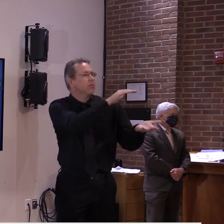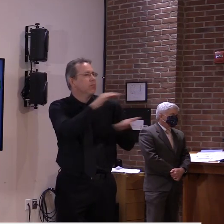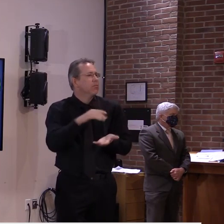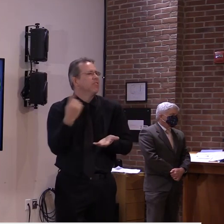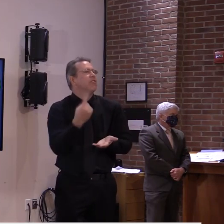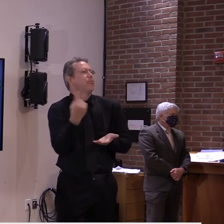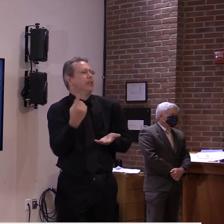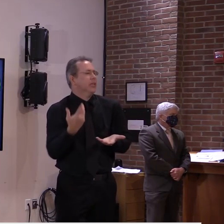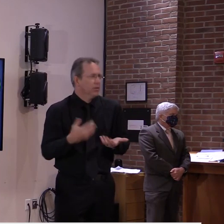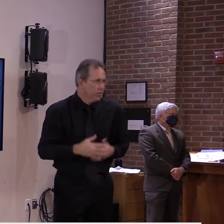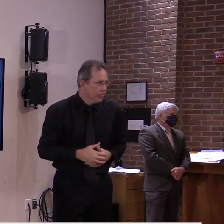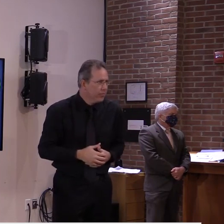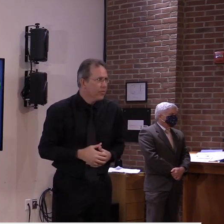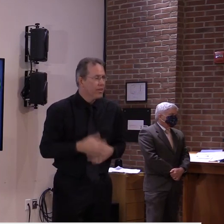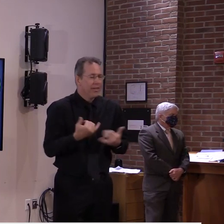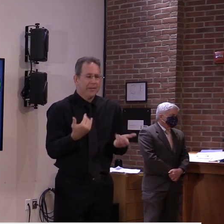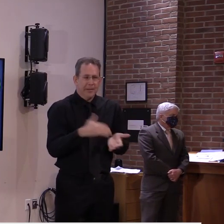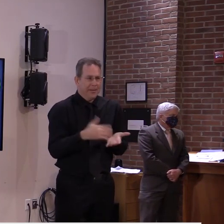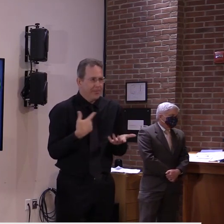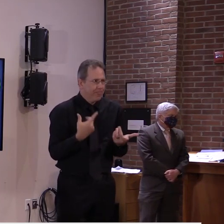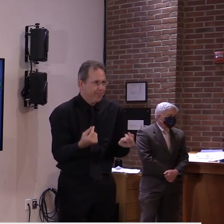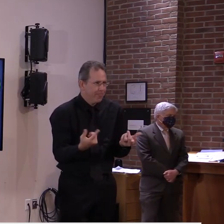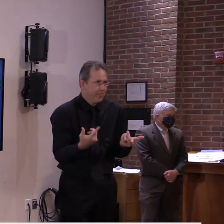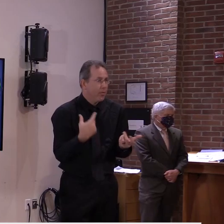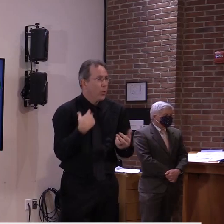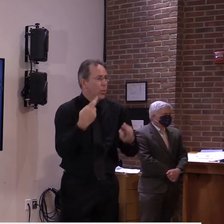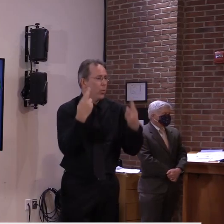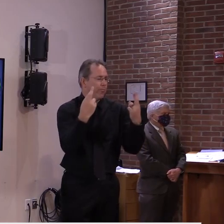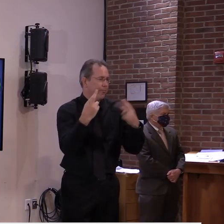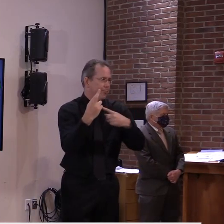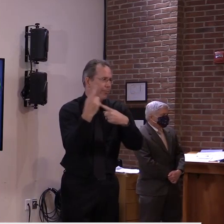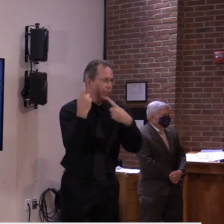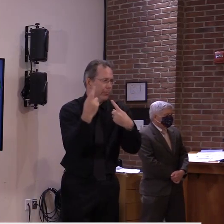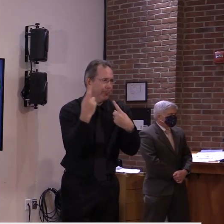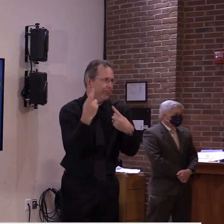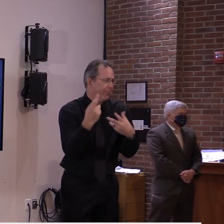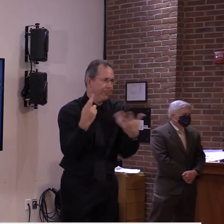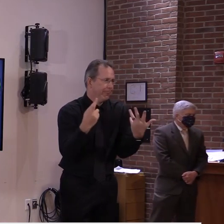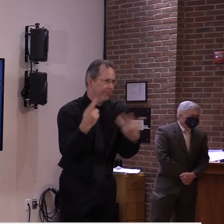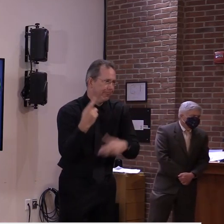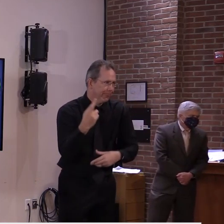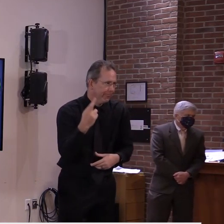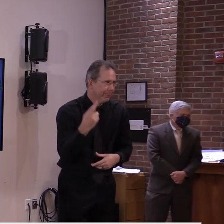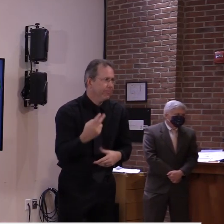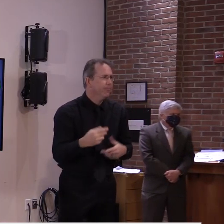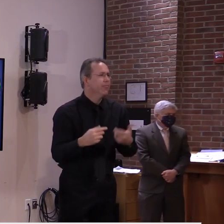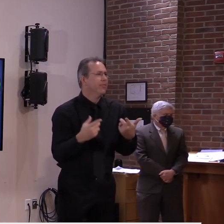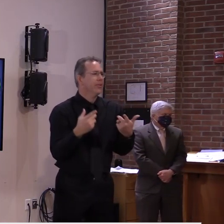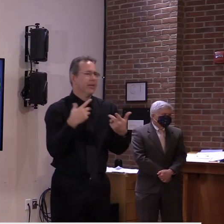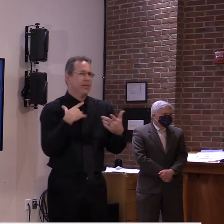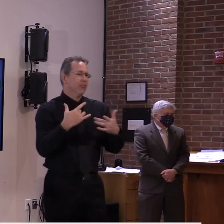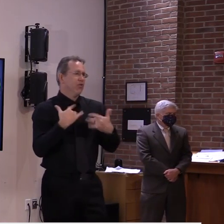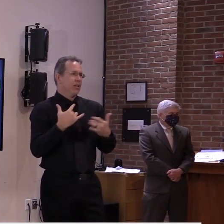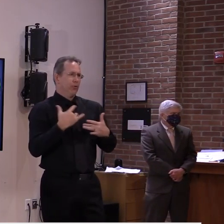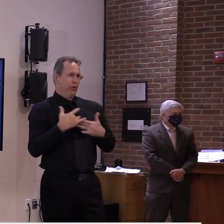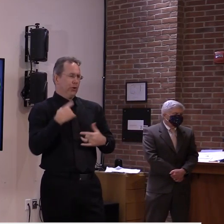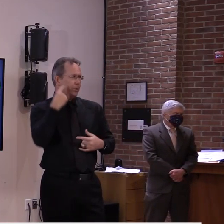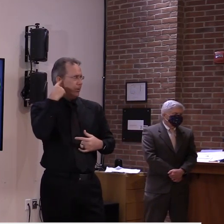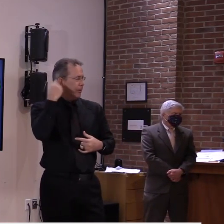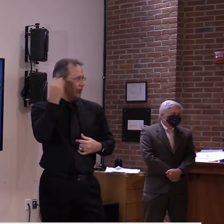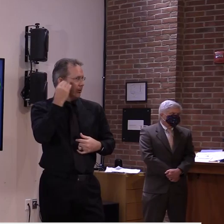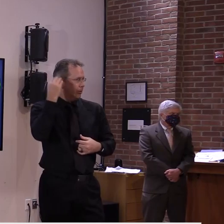a bridge, some bridge funding to get us between now and maybe further stimulus when the new